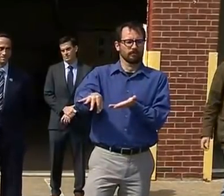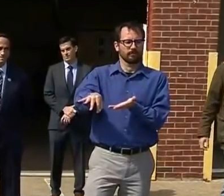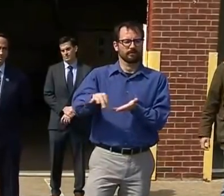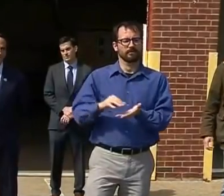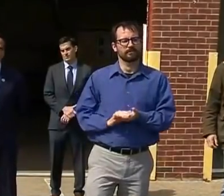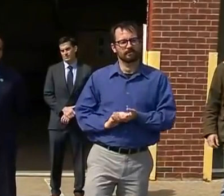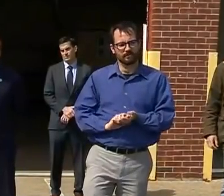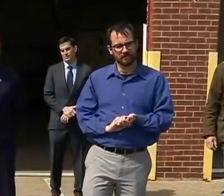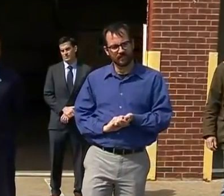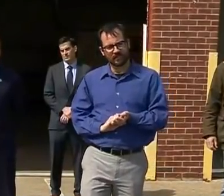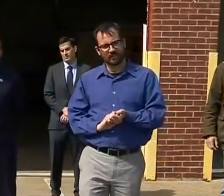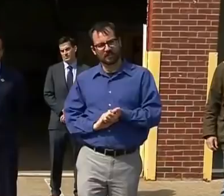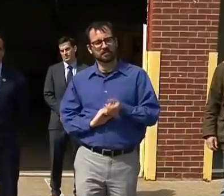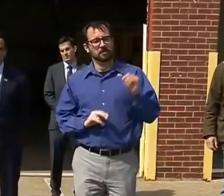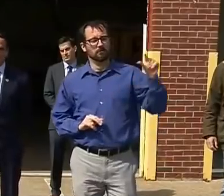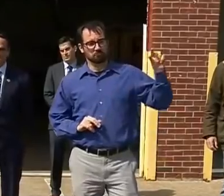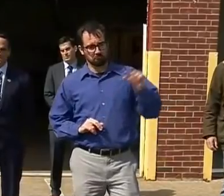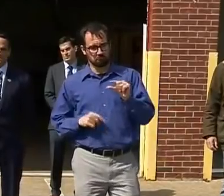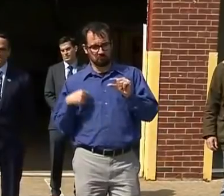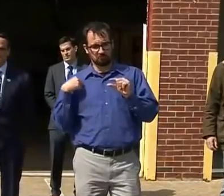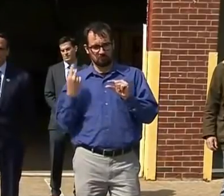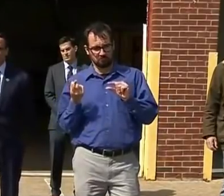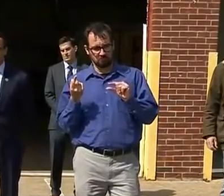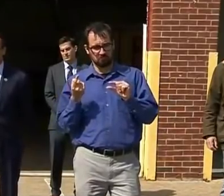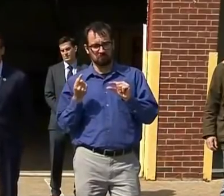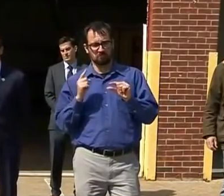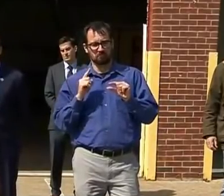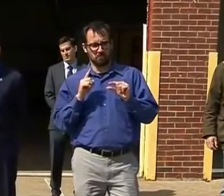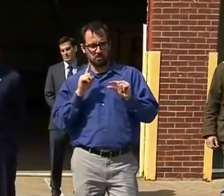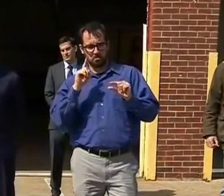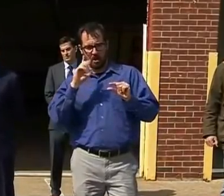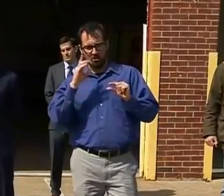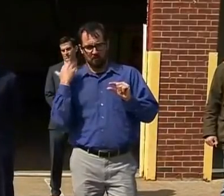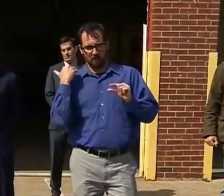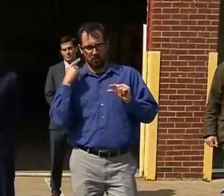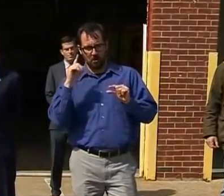100, they gave us another 100, they've committed another 200. We're